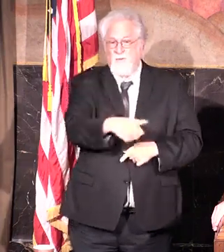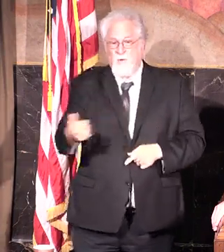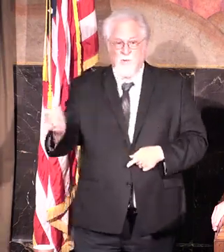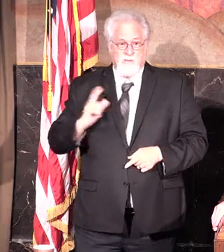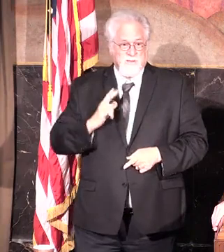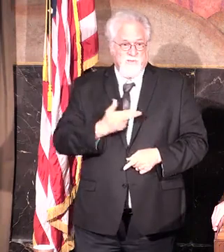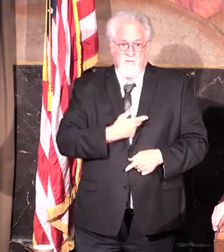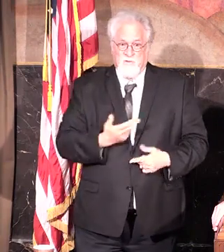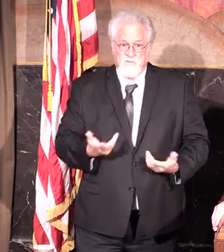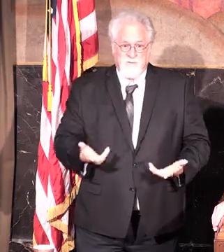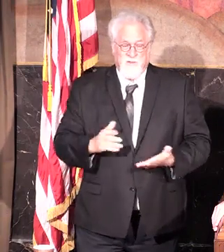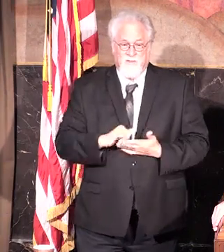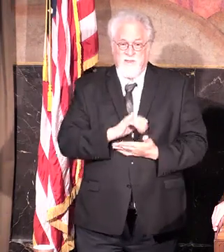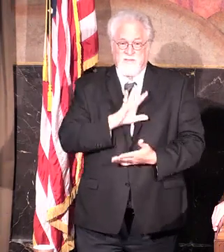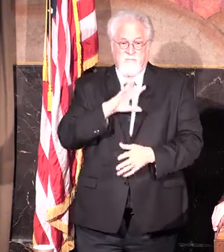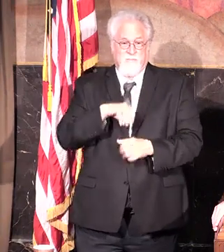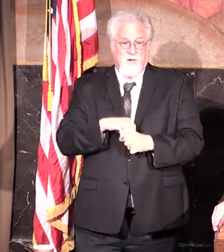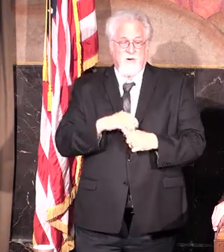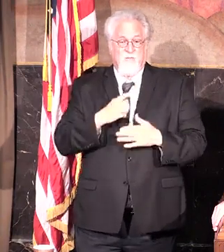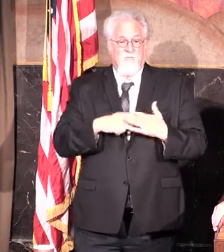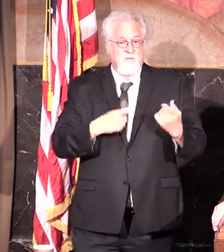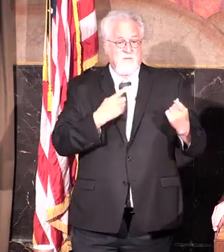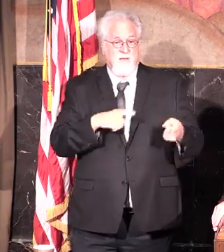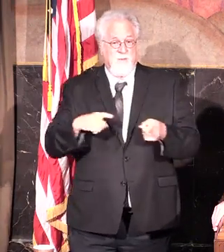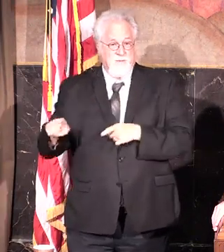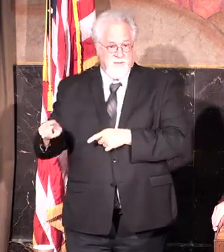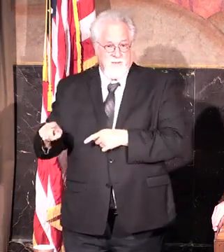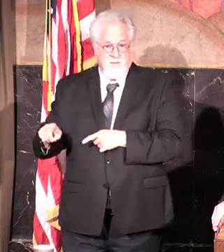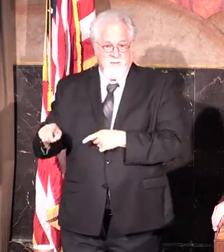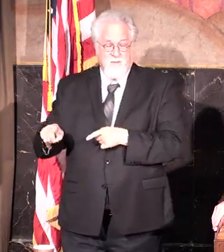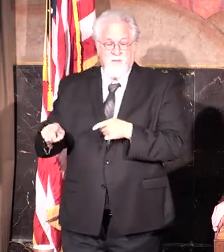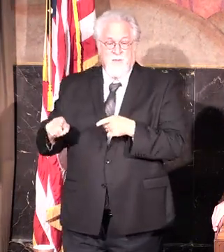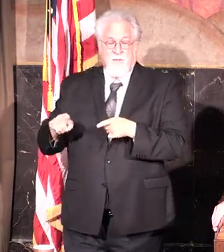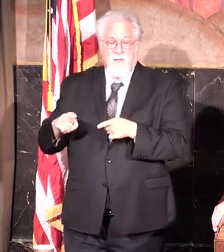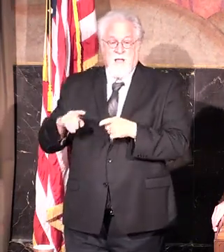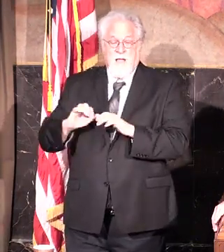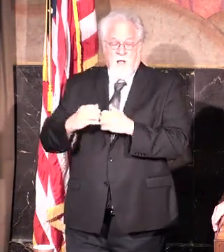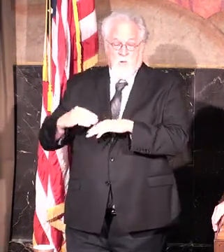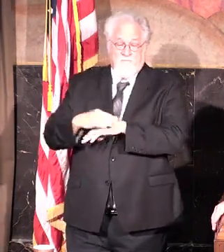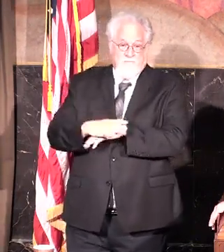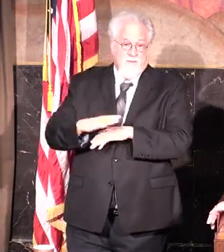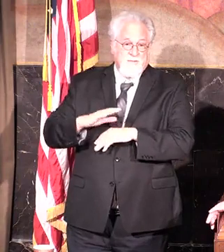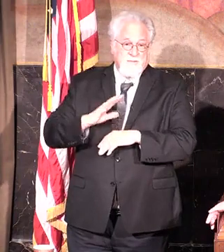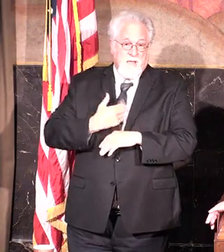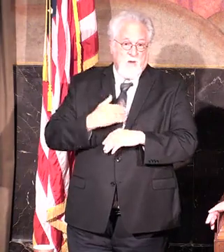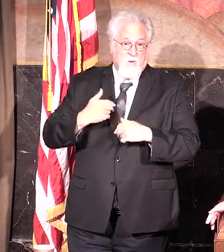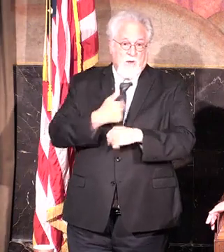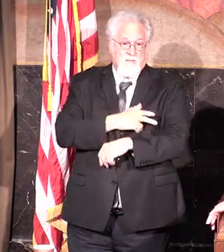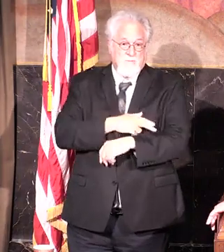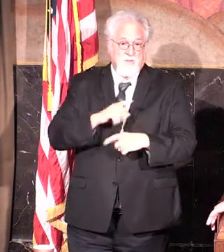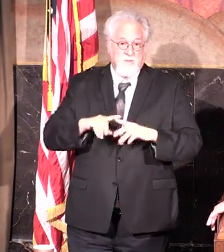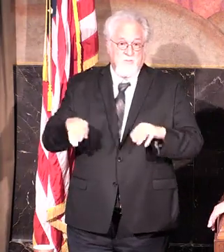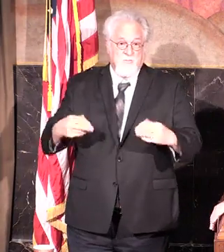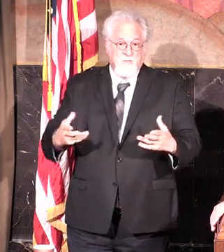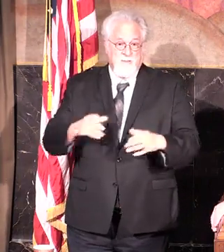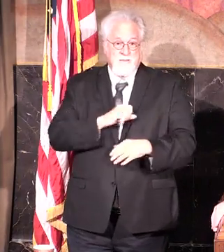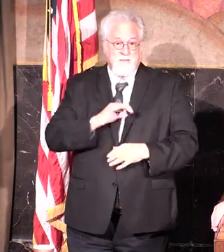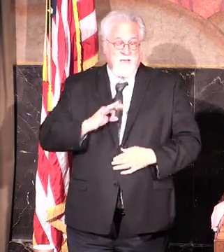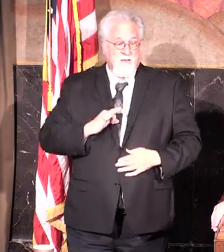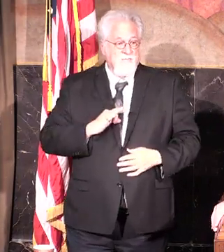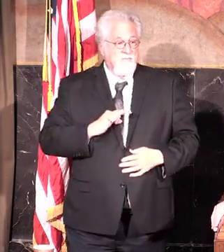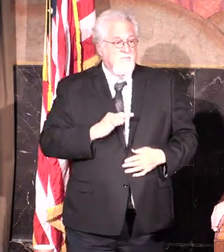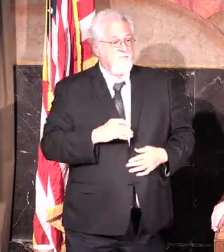that is part of what's taking toll on the ability of our hospitals to staff the beds right now. Sam?